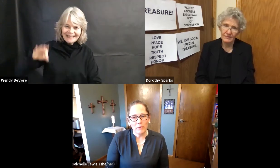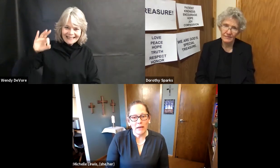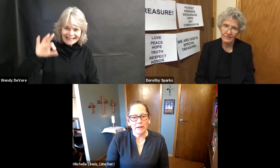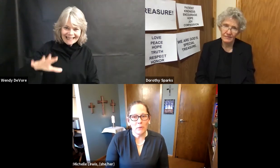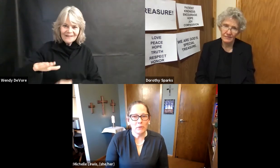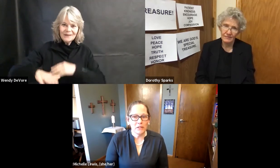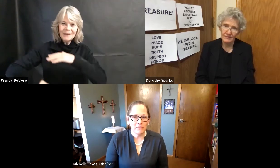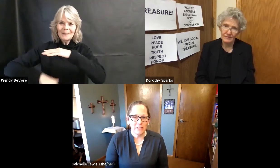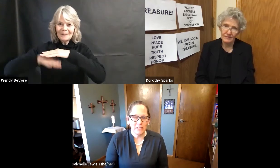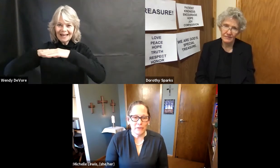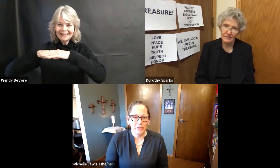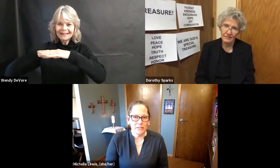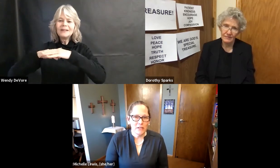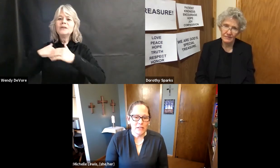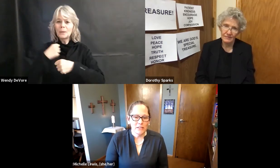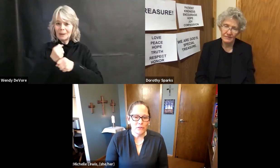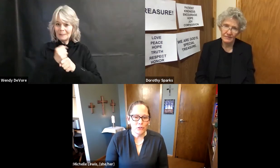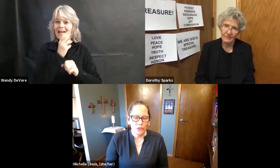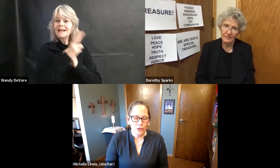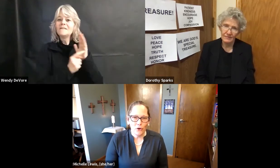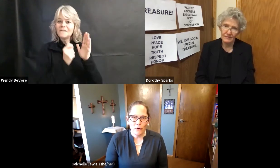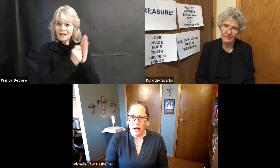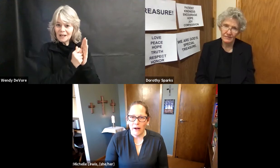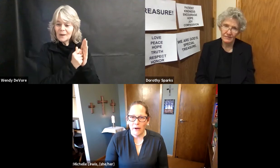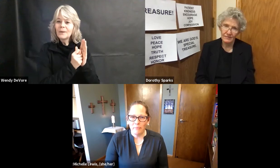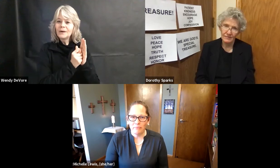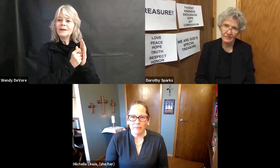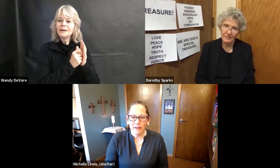And we made a couple of videos to show